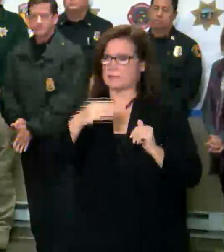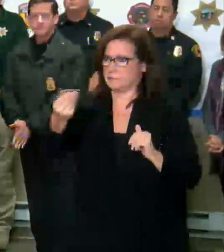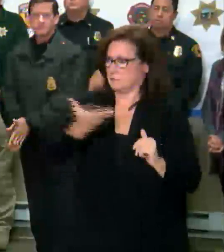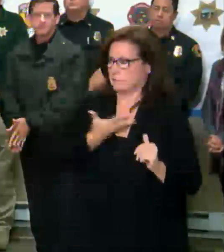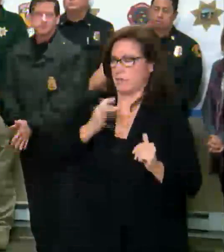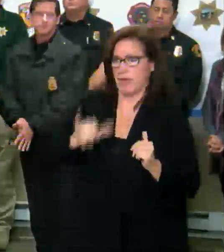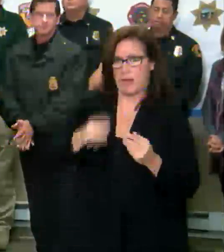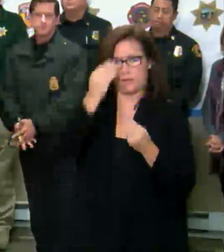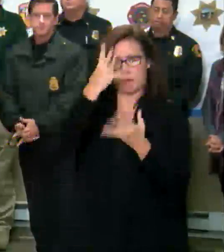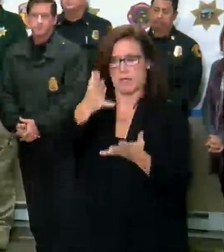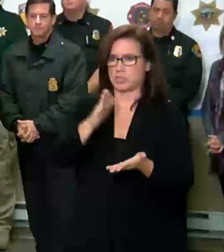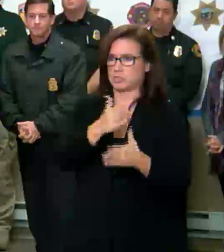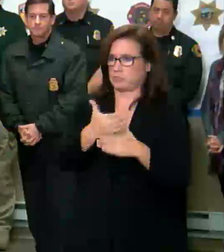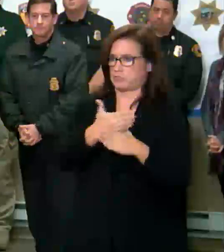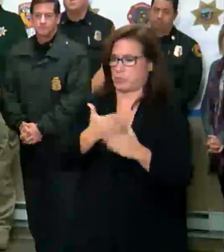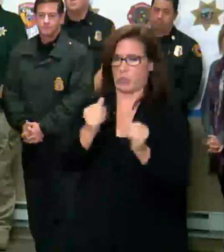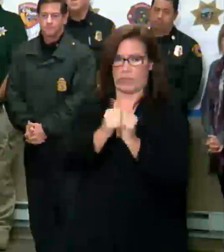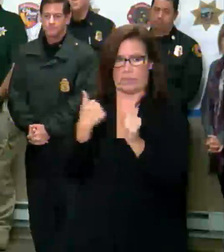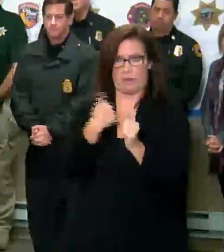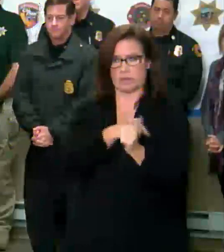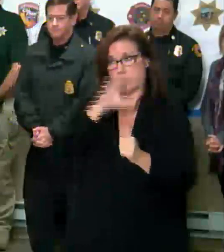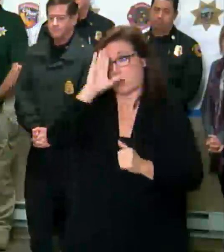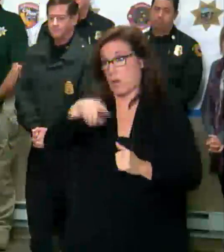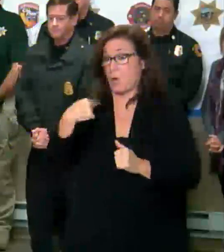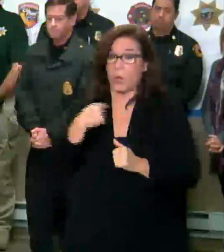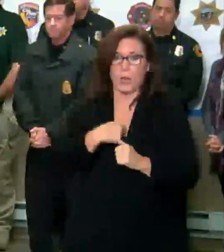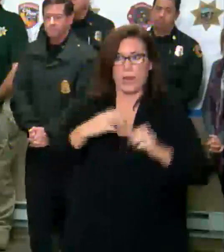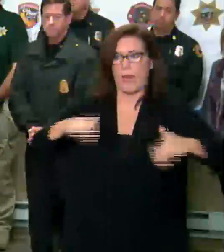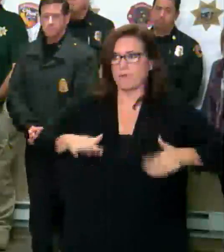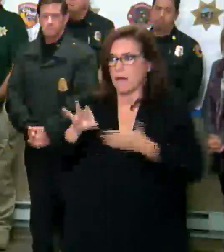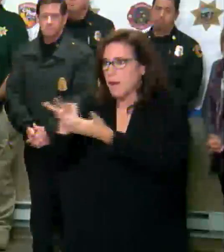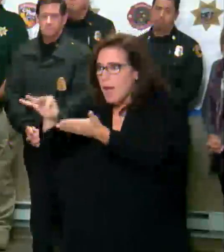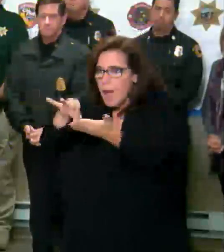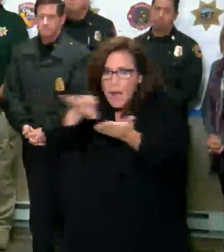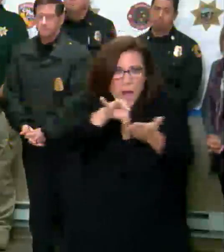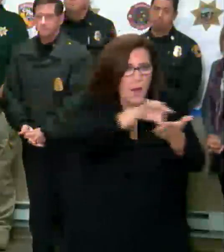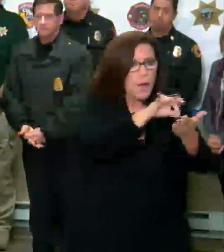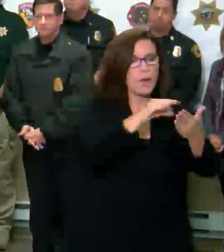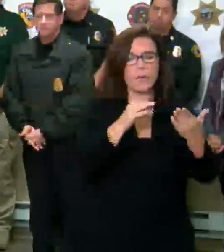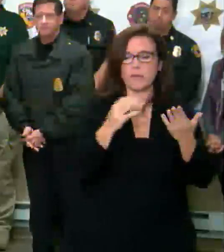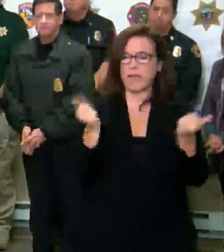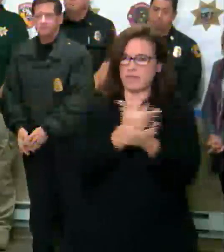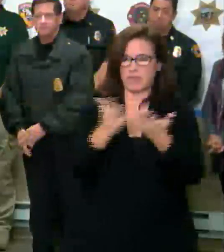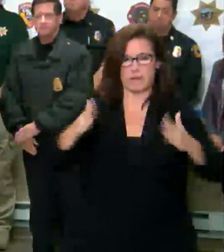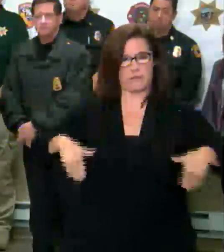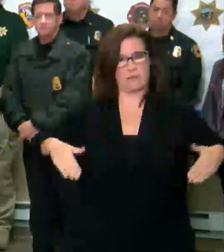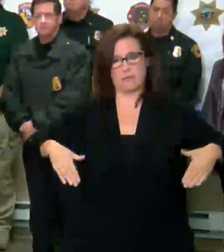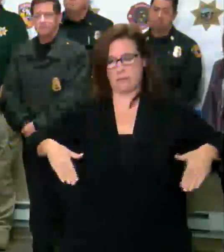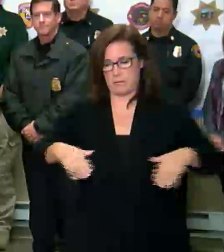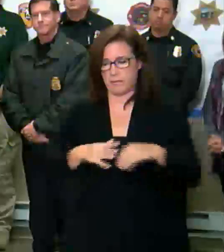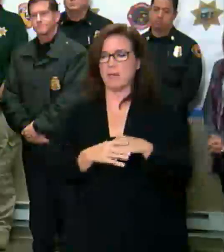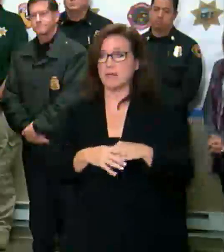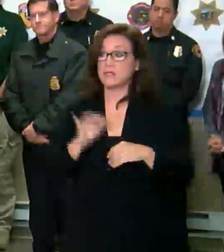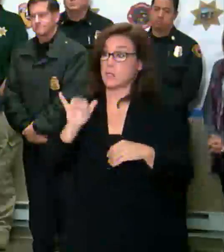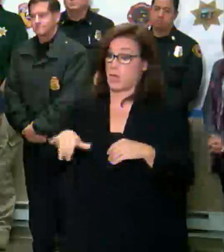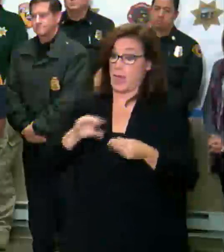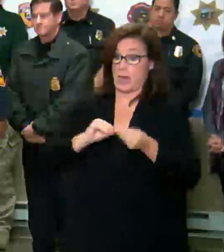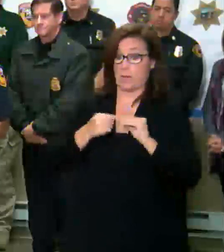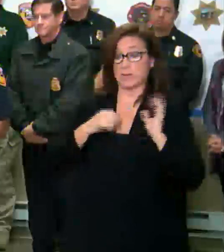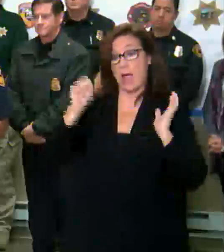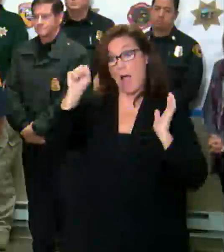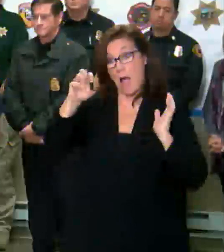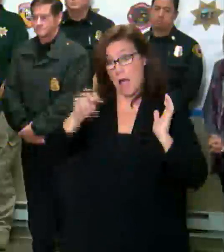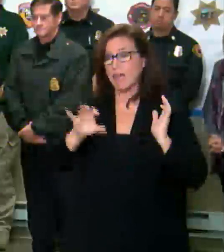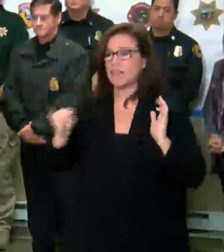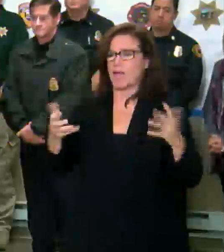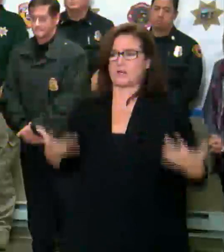understand that this is an ongoing process just as the fire has continued. So the numbers, once again, that I share with you are the ones that have